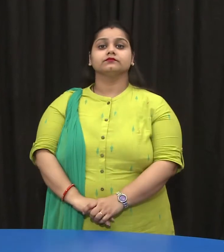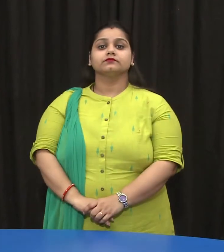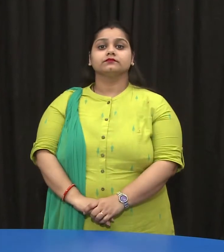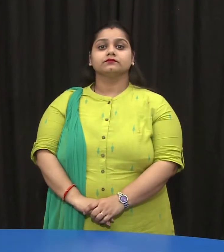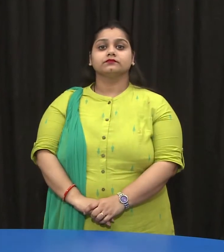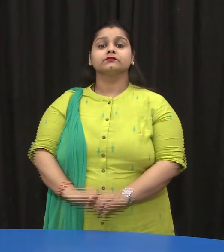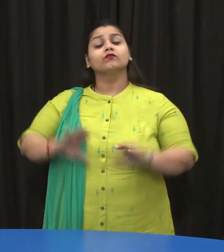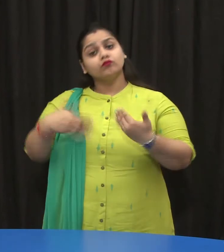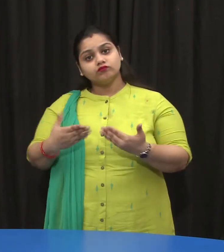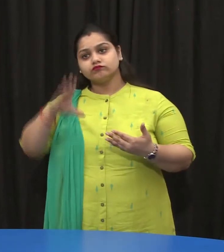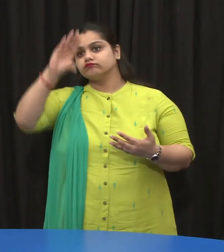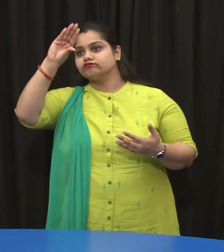and decrease font size